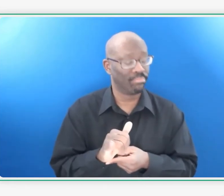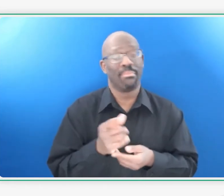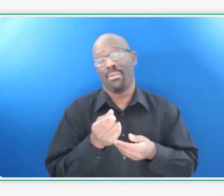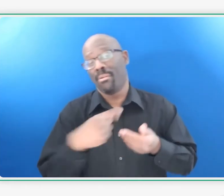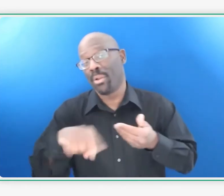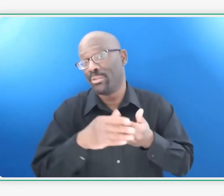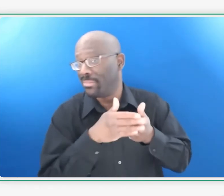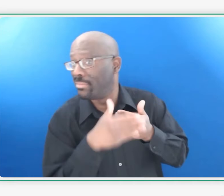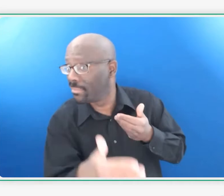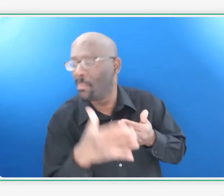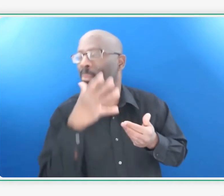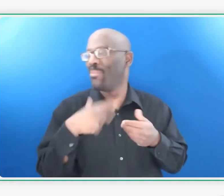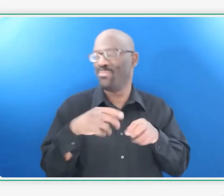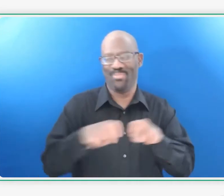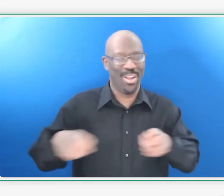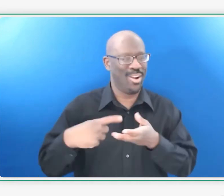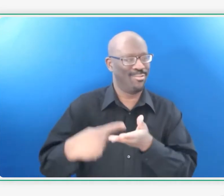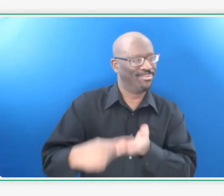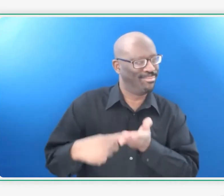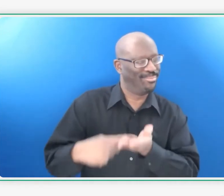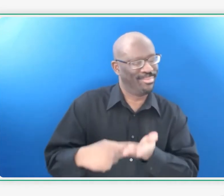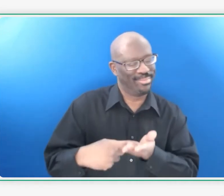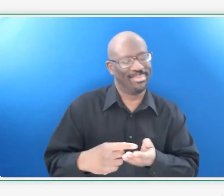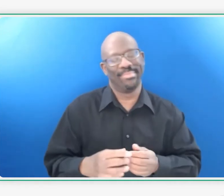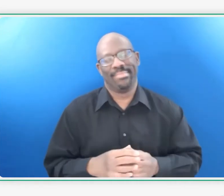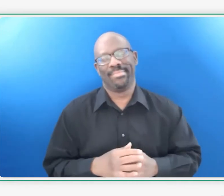week, I'm giving my presentation on financial literacy.